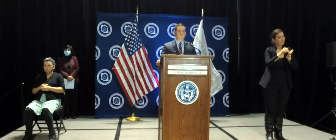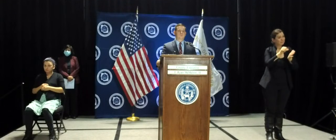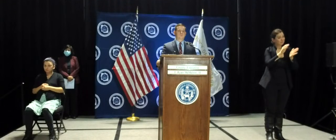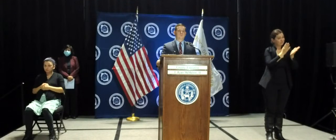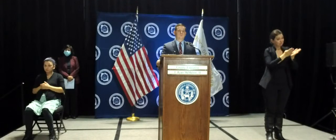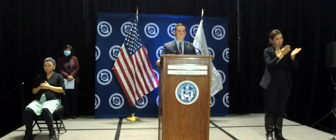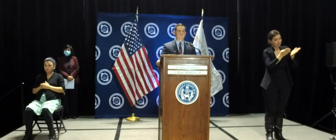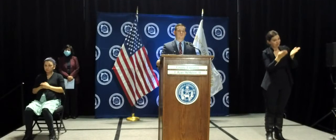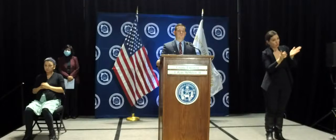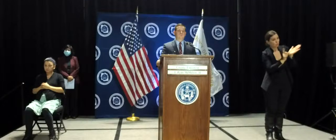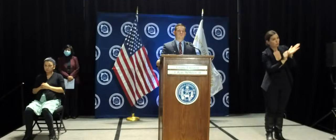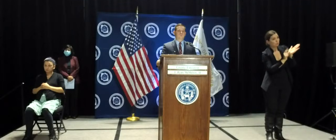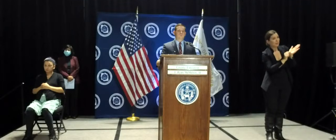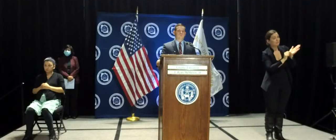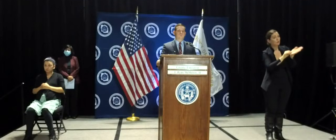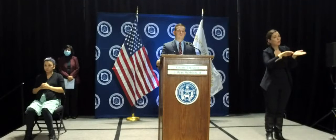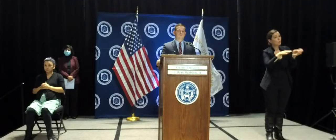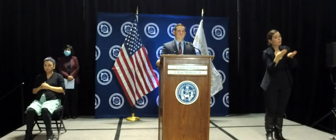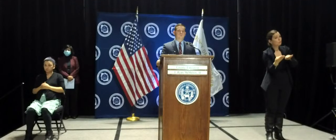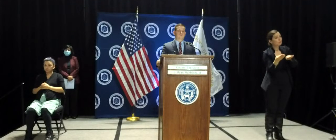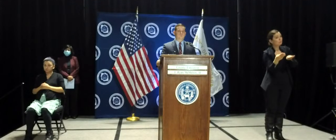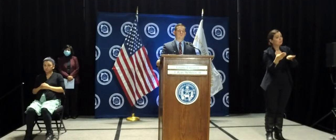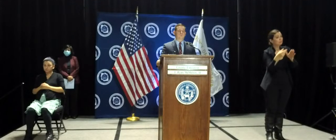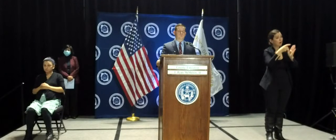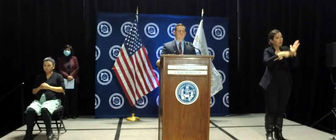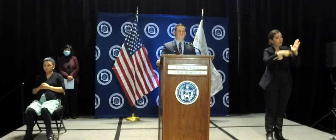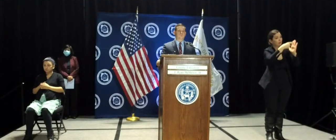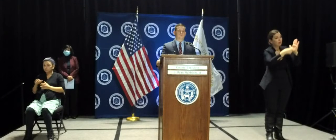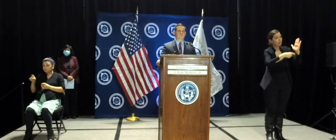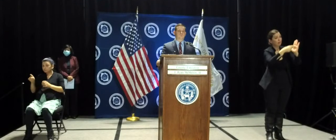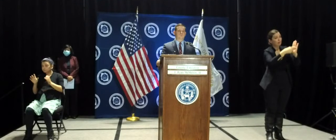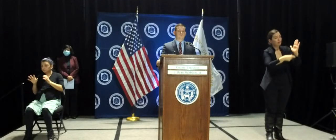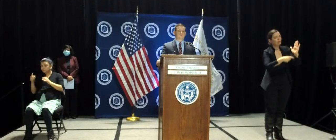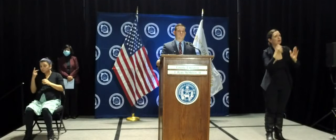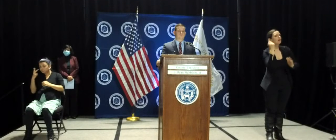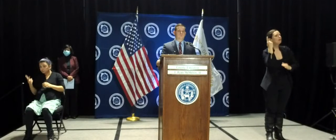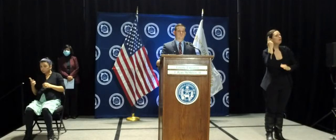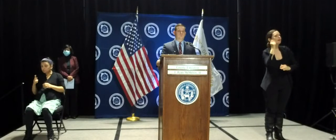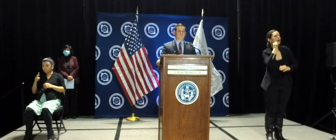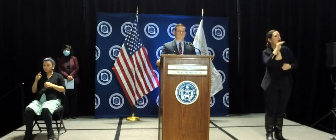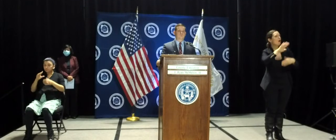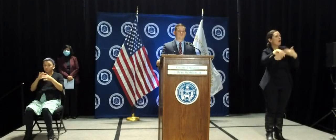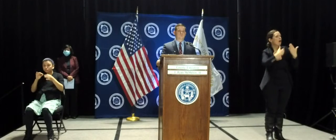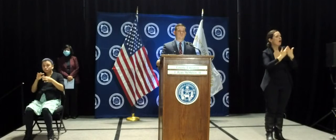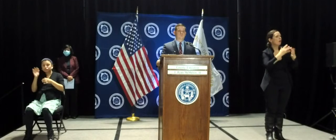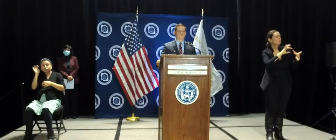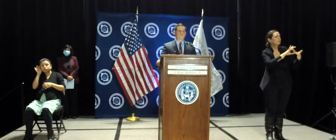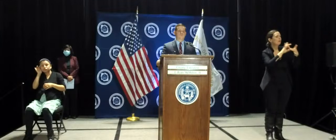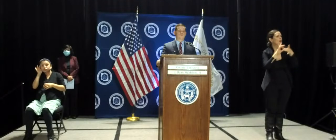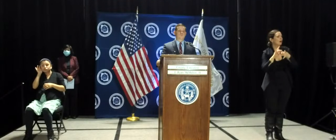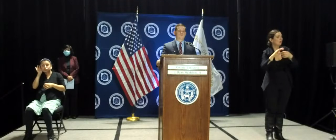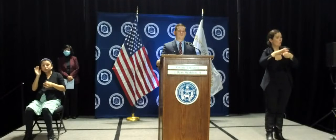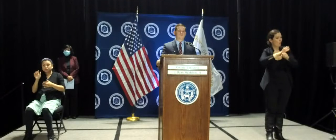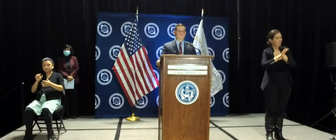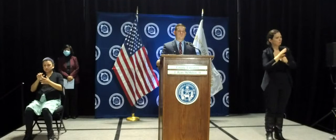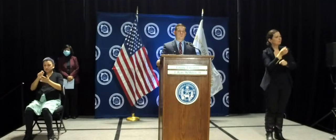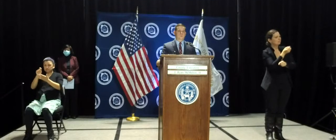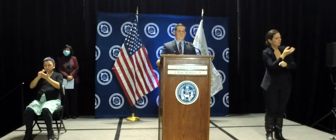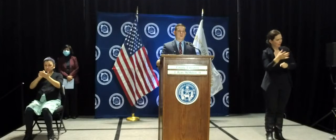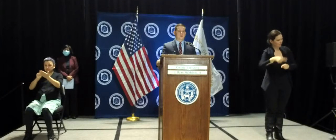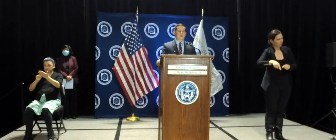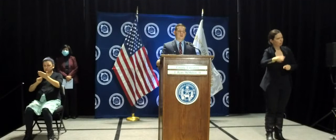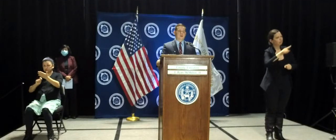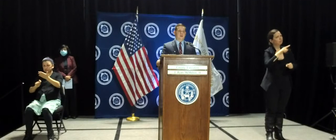but a few of them actually addressed COVID and that their loved one had died from it. What do you have to say that speaks